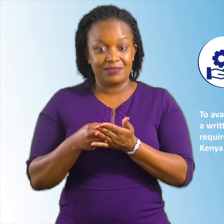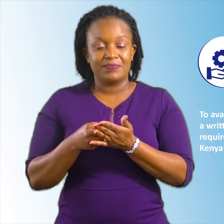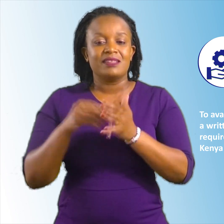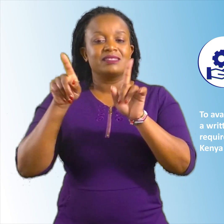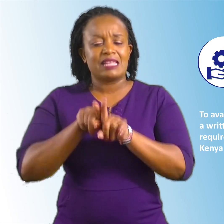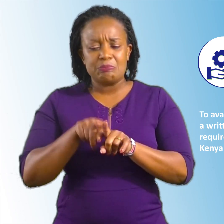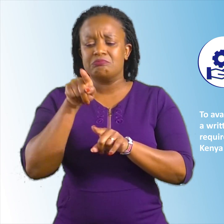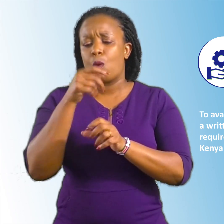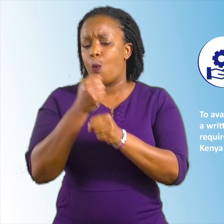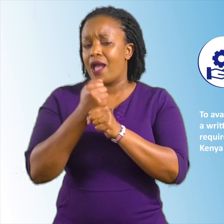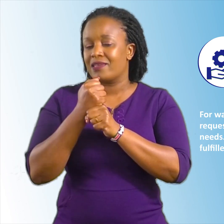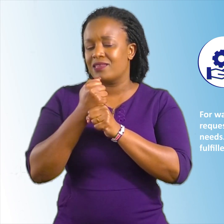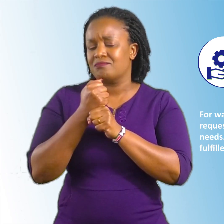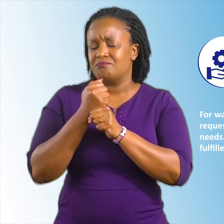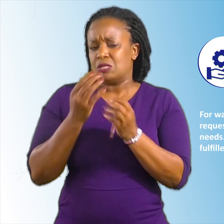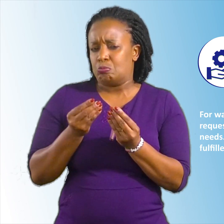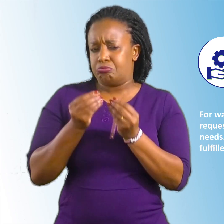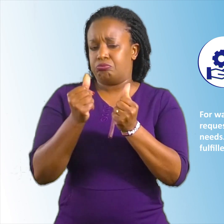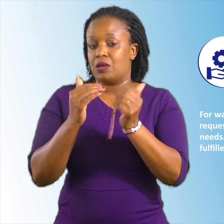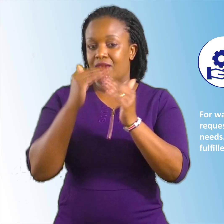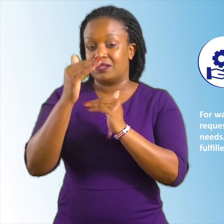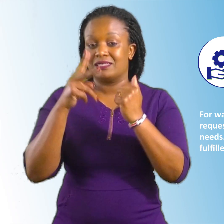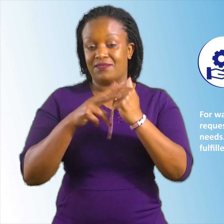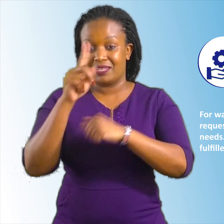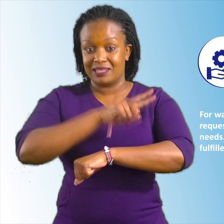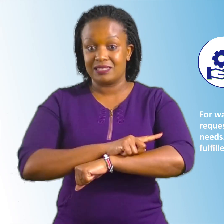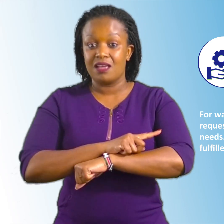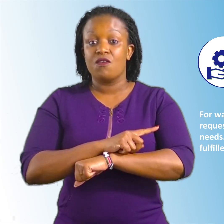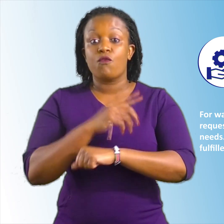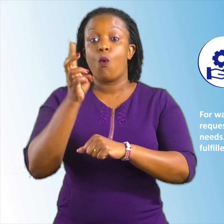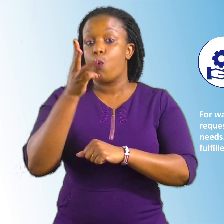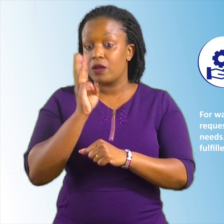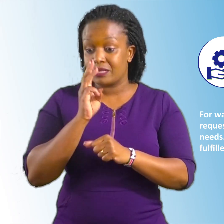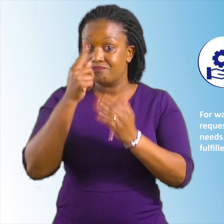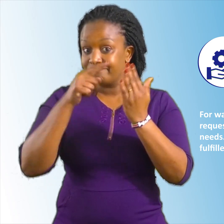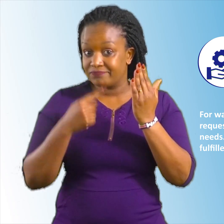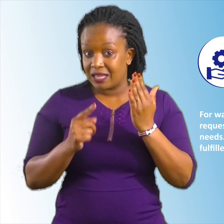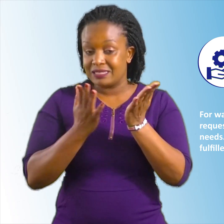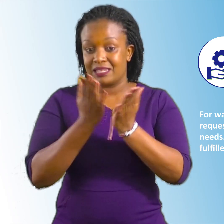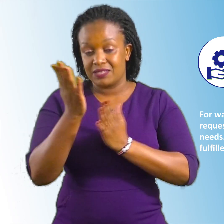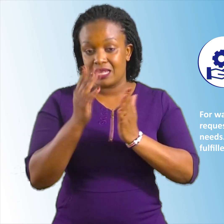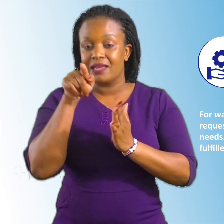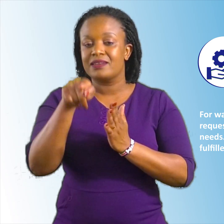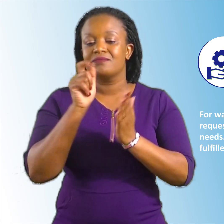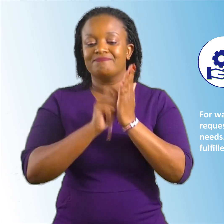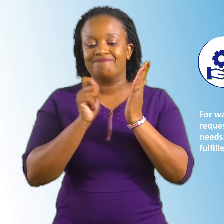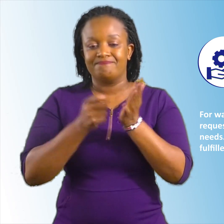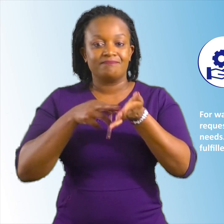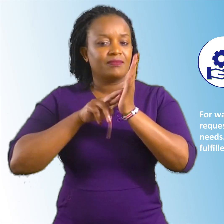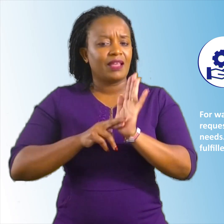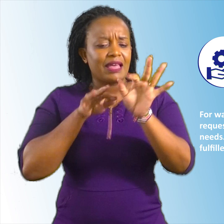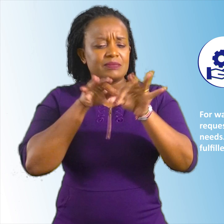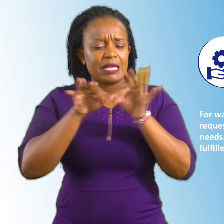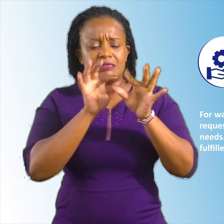deliverable in 7 days. For water apportionment services, A written request is required stating your